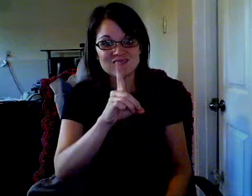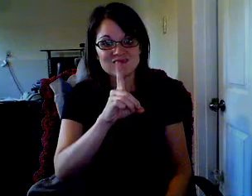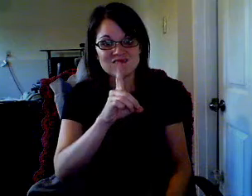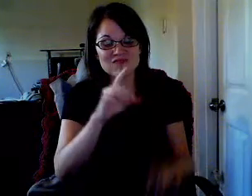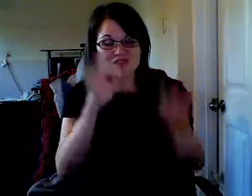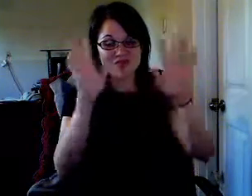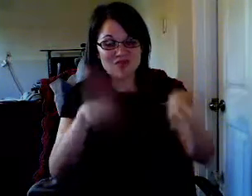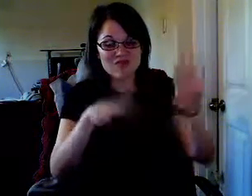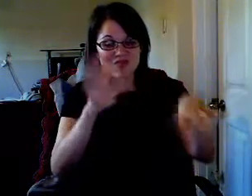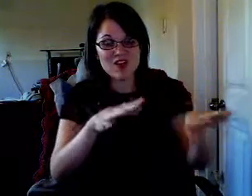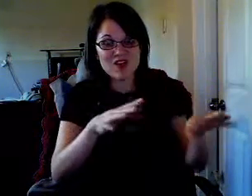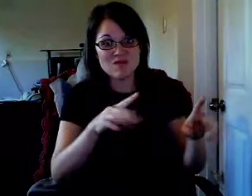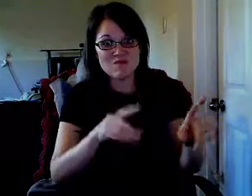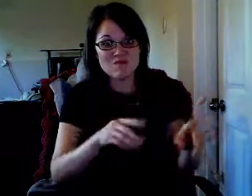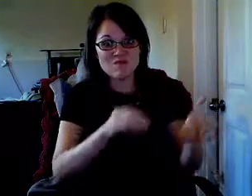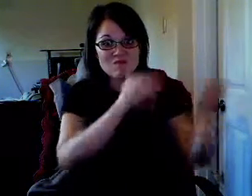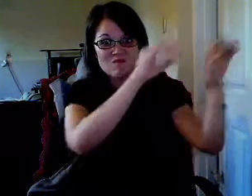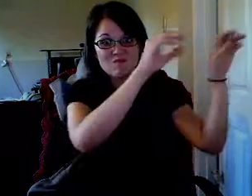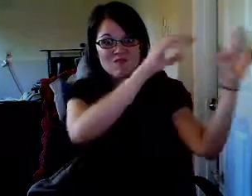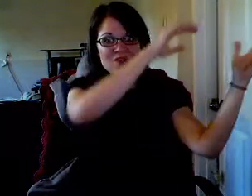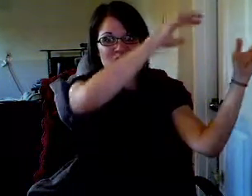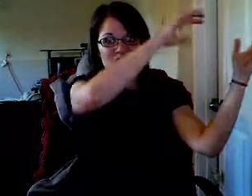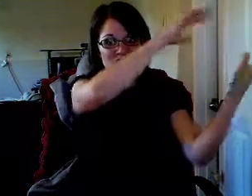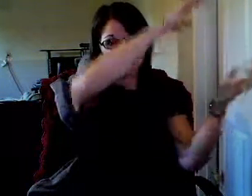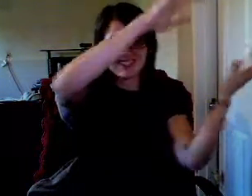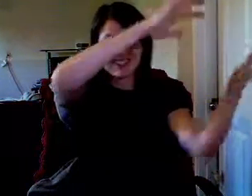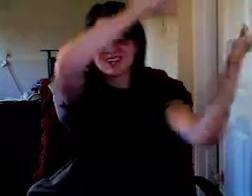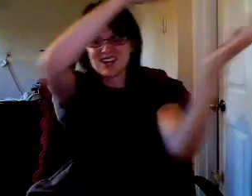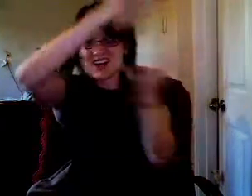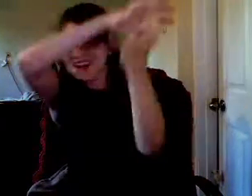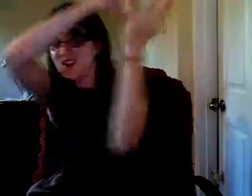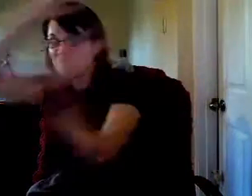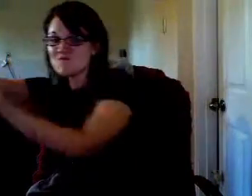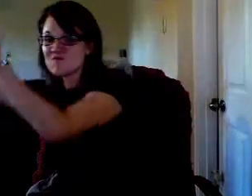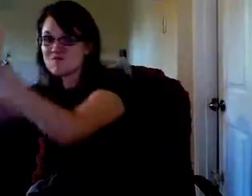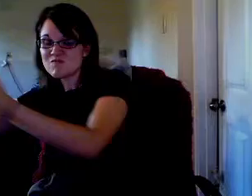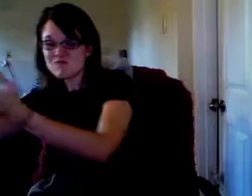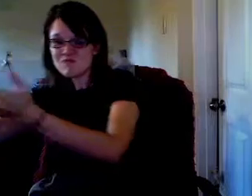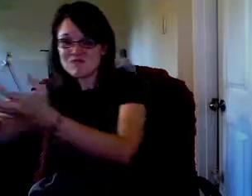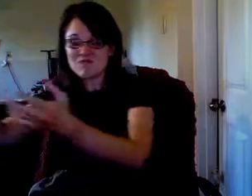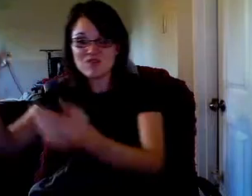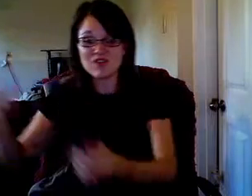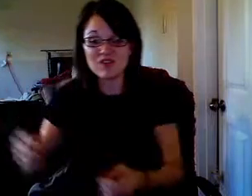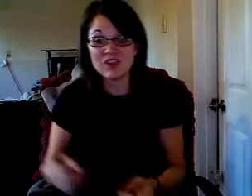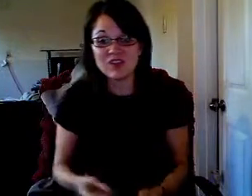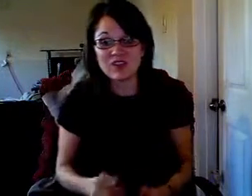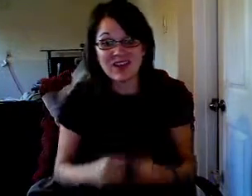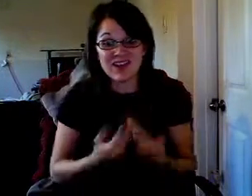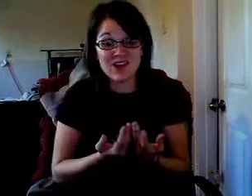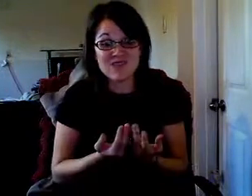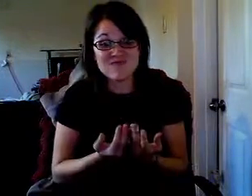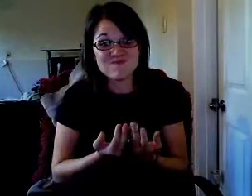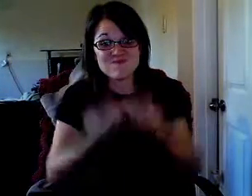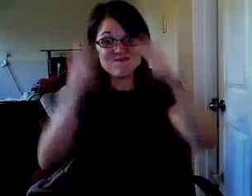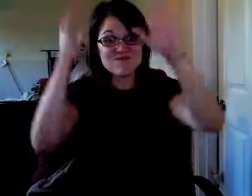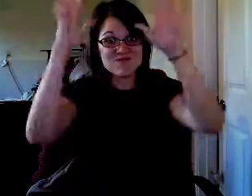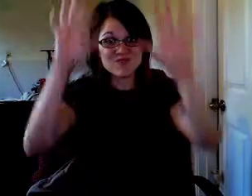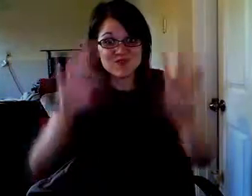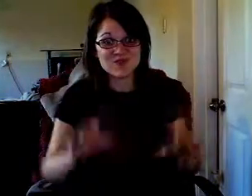from continent to continent. The acid can also take the form of snow, mist, and dry dust.